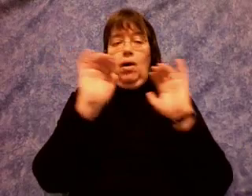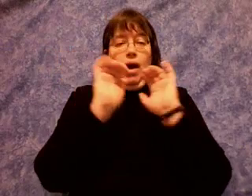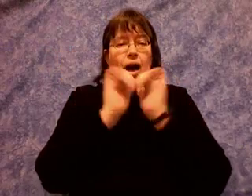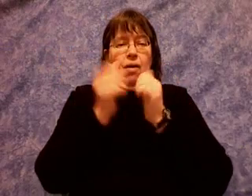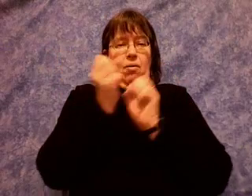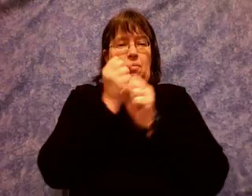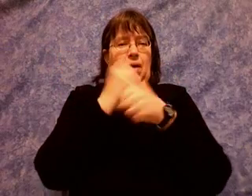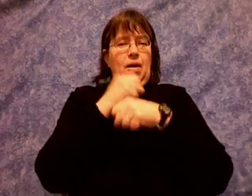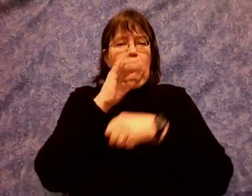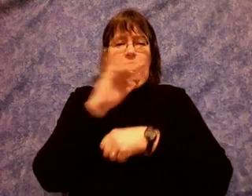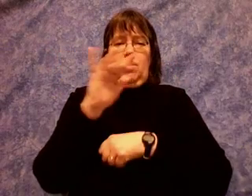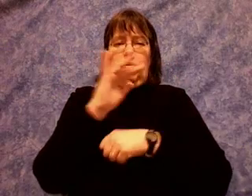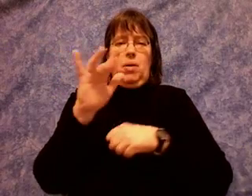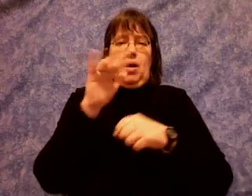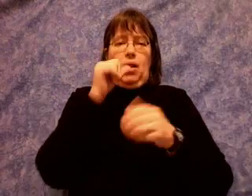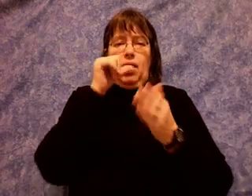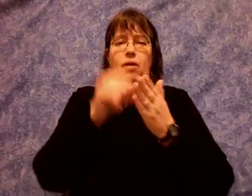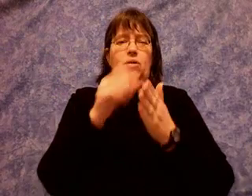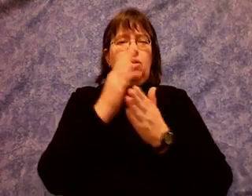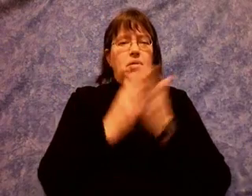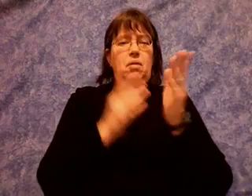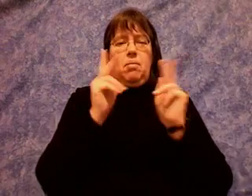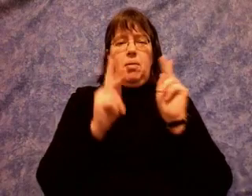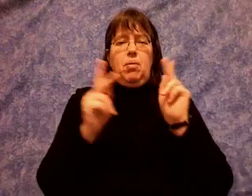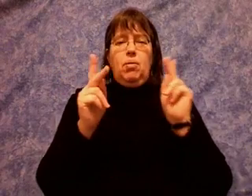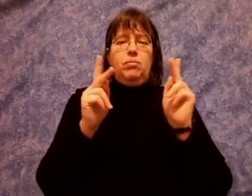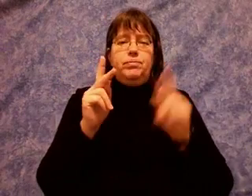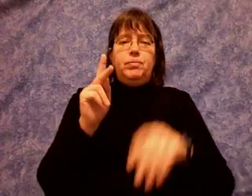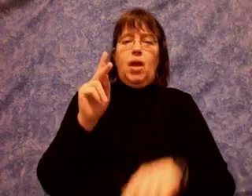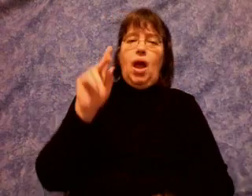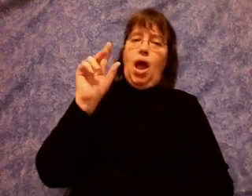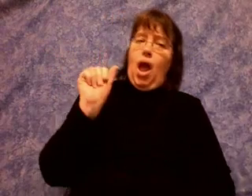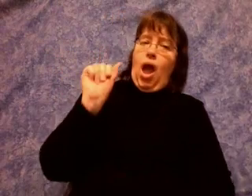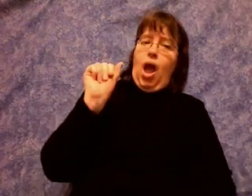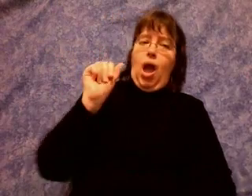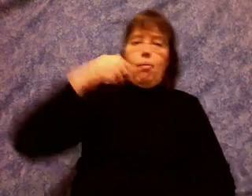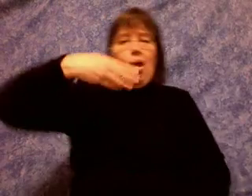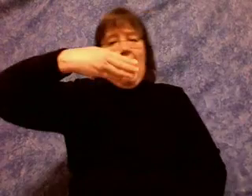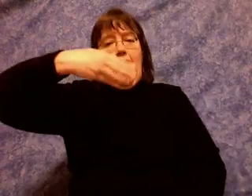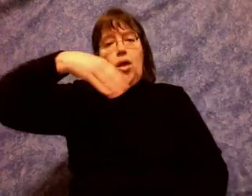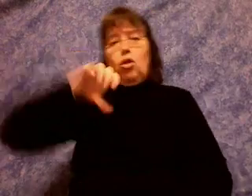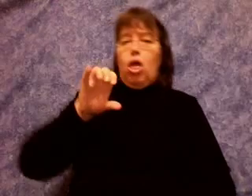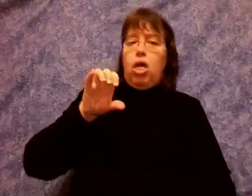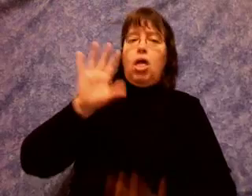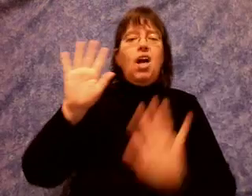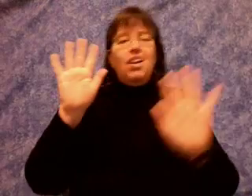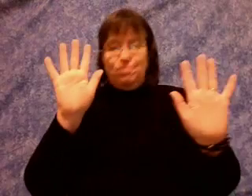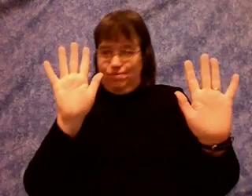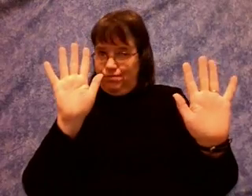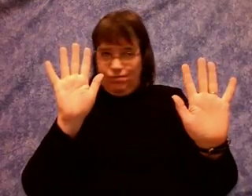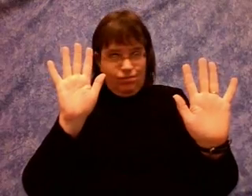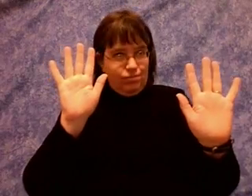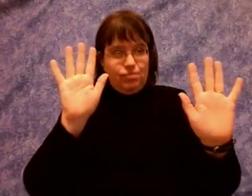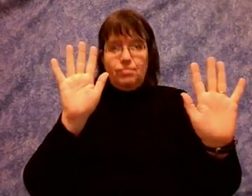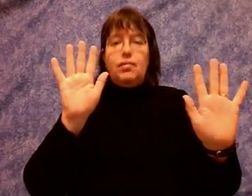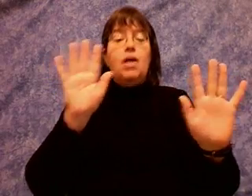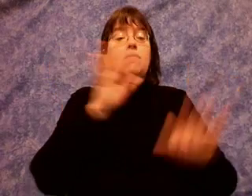language, and you learn to read fingerspelling much the same way. Also, when you make letters, some people make letters in all sorts of